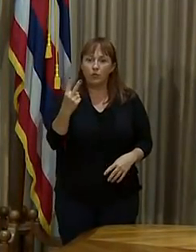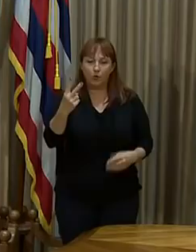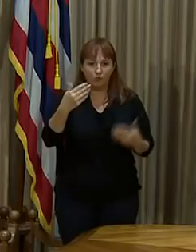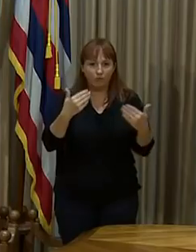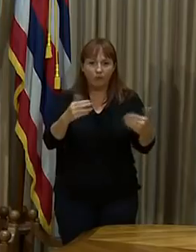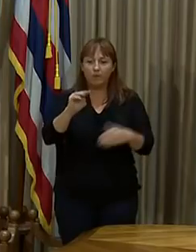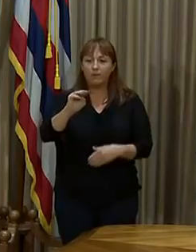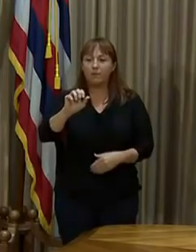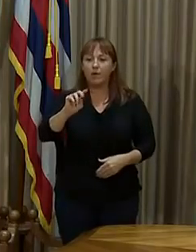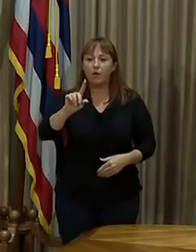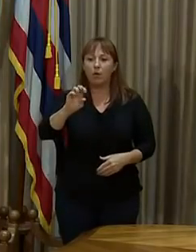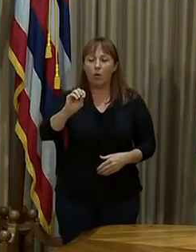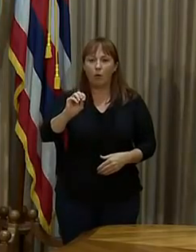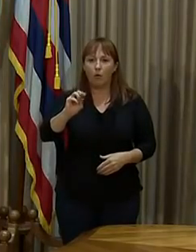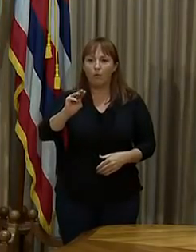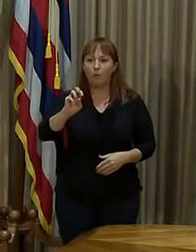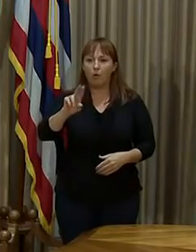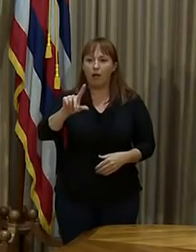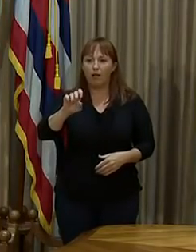ahead.